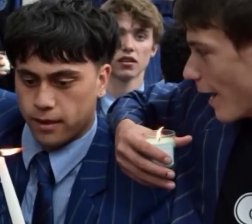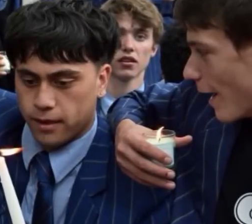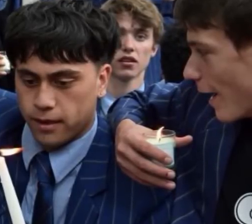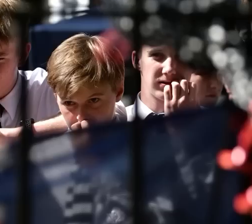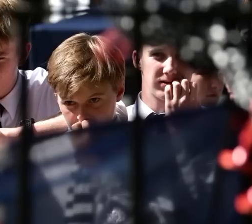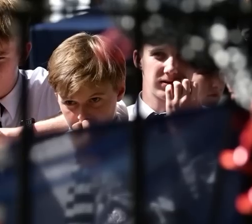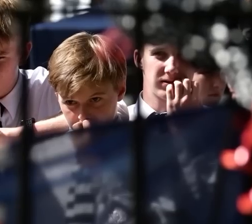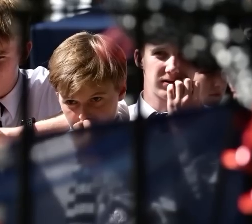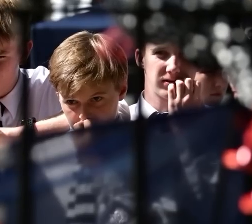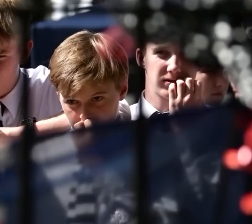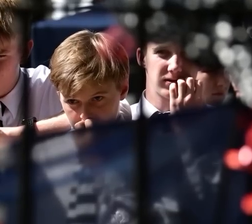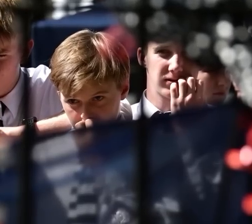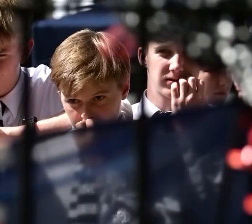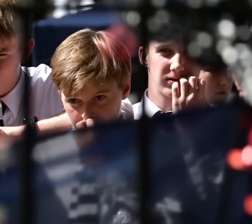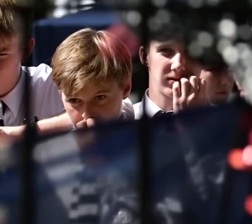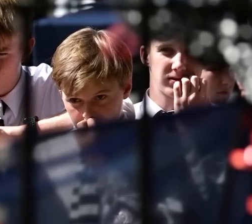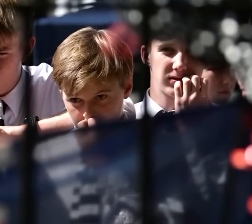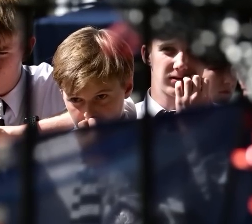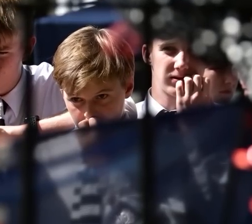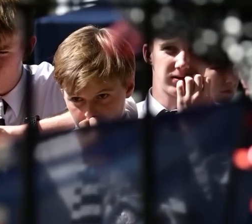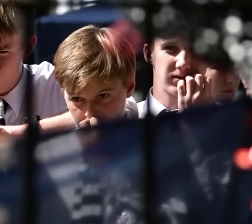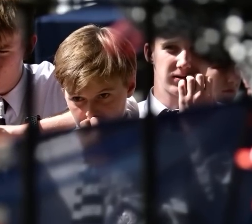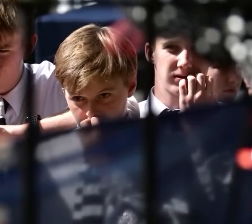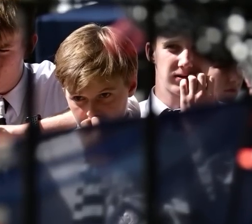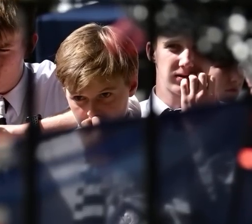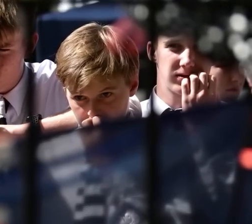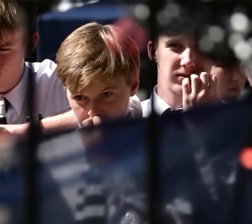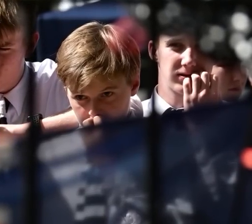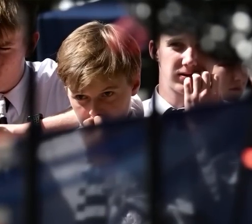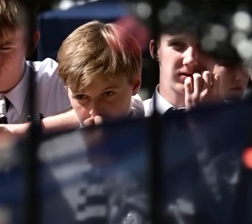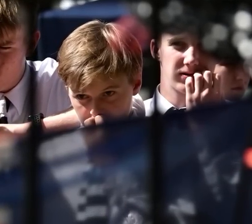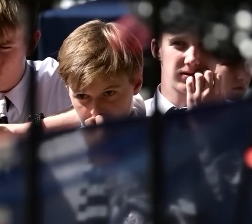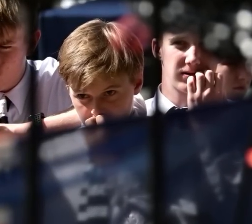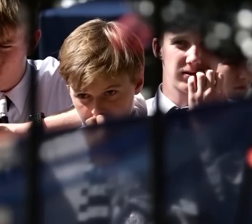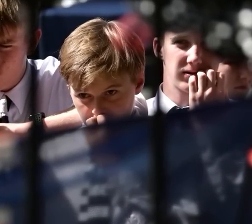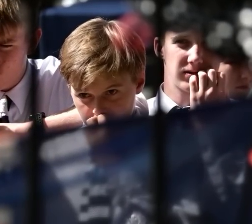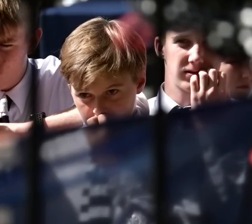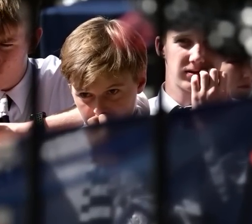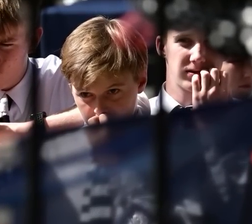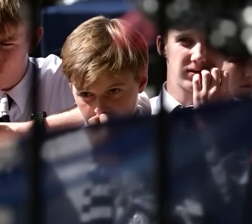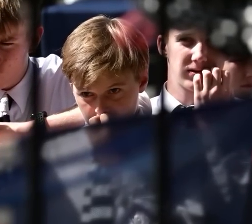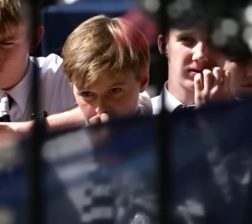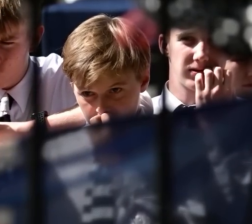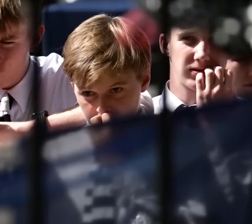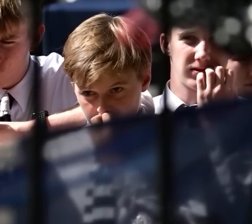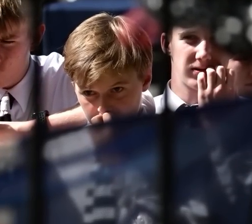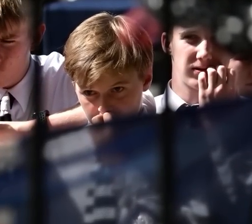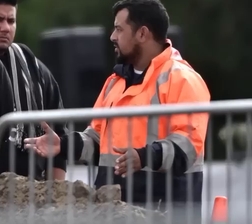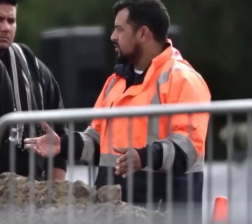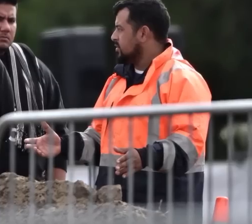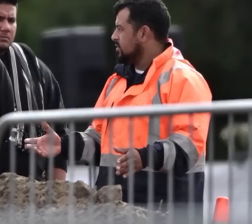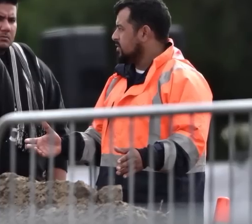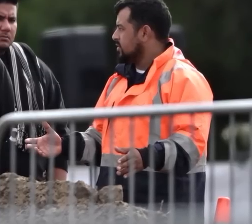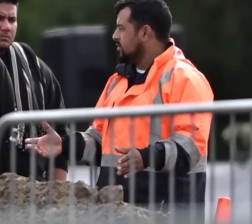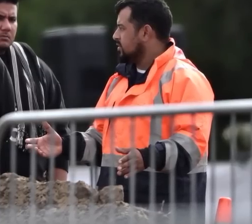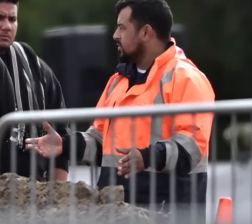to schools in Auckland, Waikato, Wellington and Dunedin, as its Muslim community has very strong ties to the Christchurch